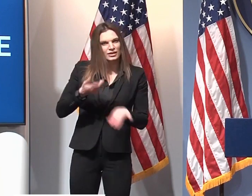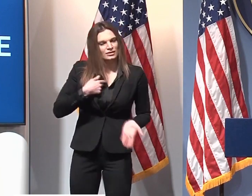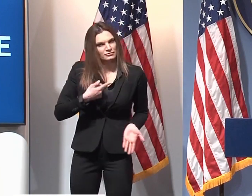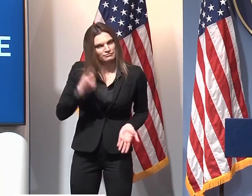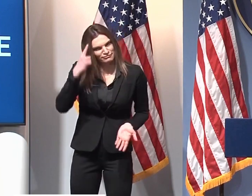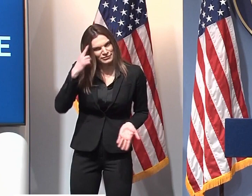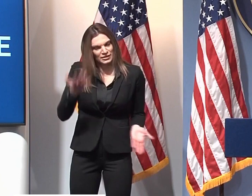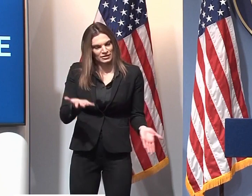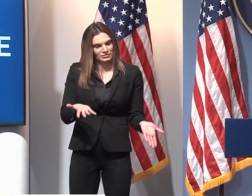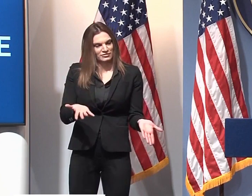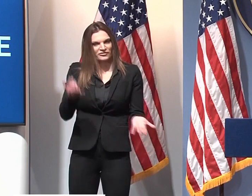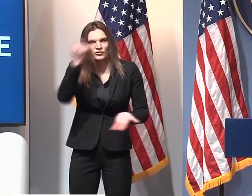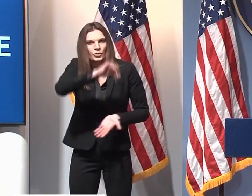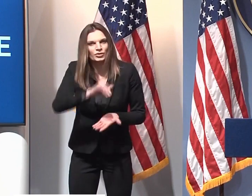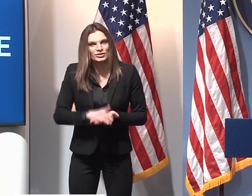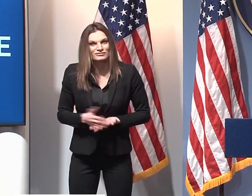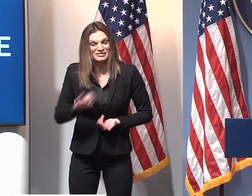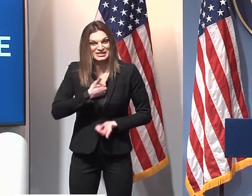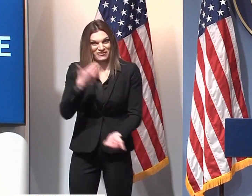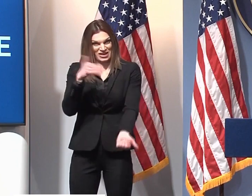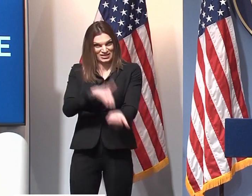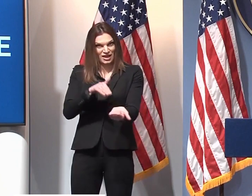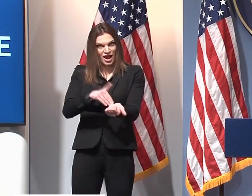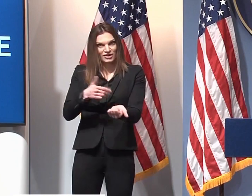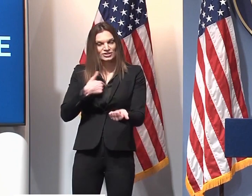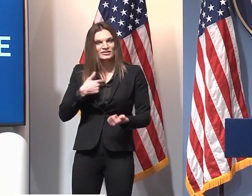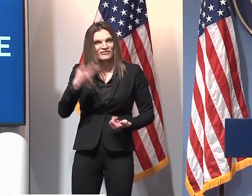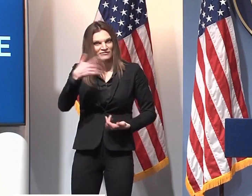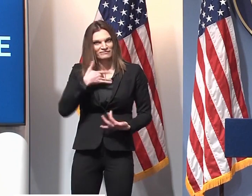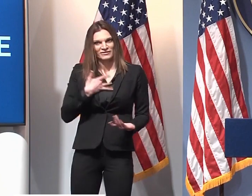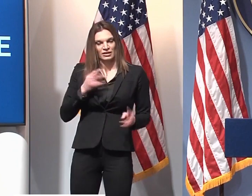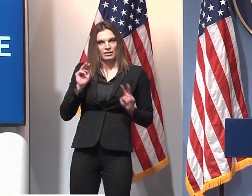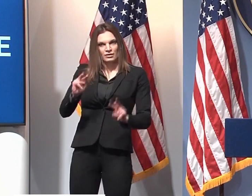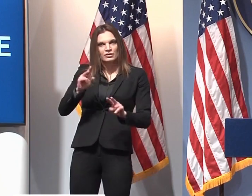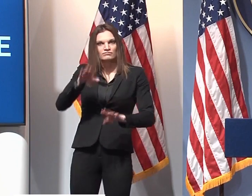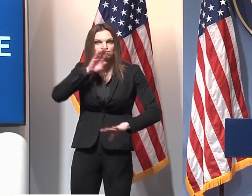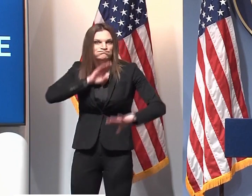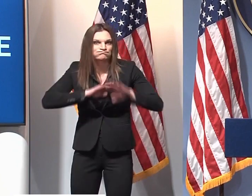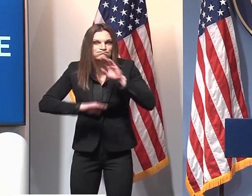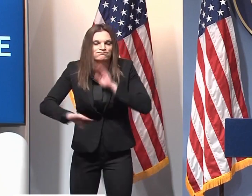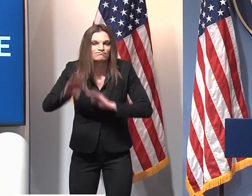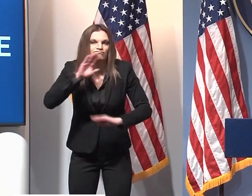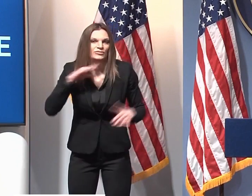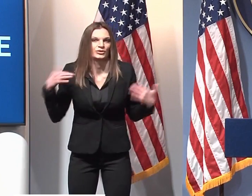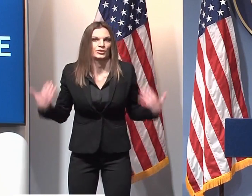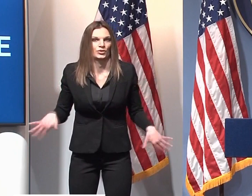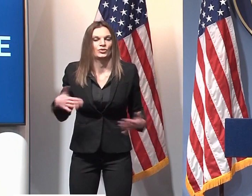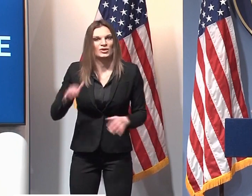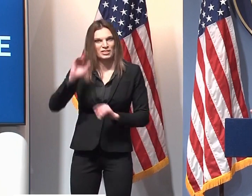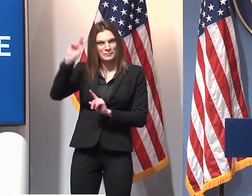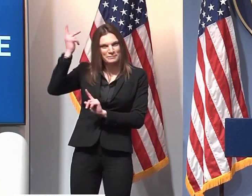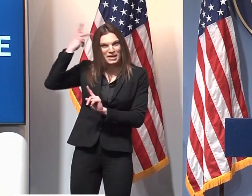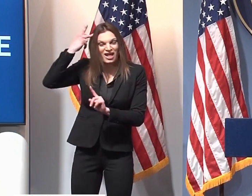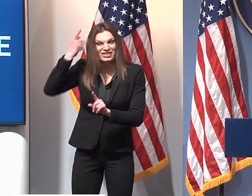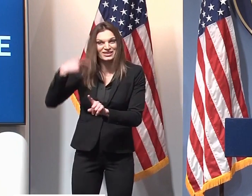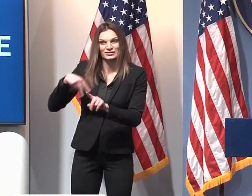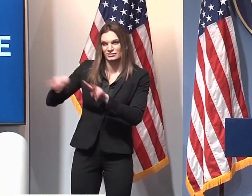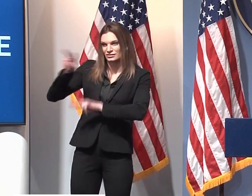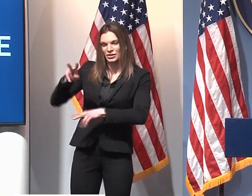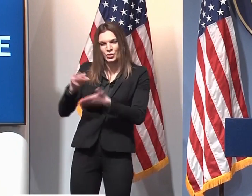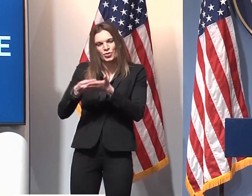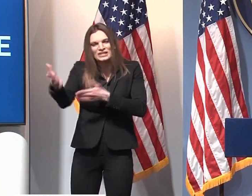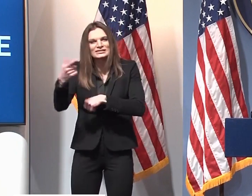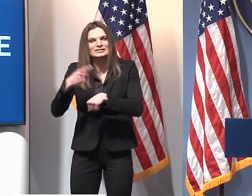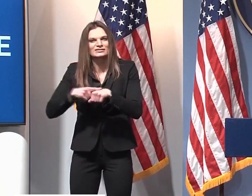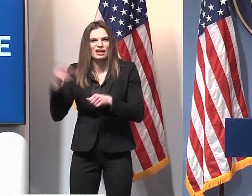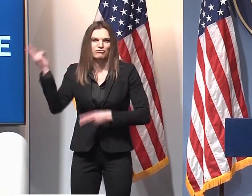As a physician, I share the frustration of many of my colleagues who feel some politicians are wasting too much